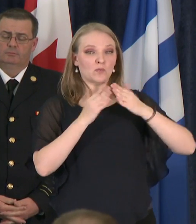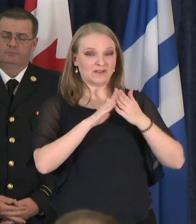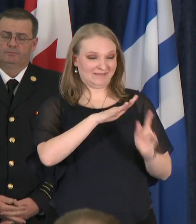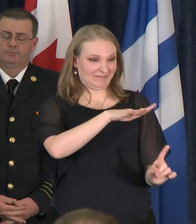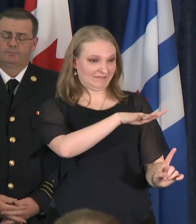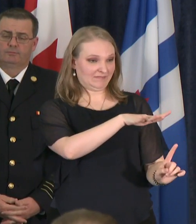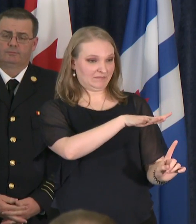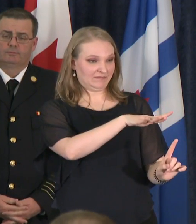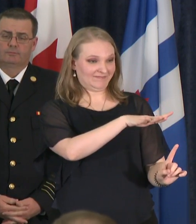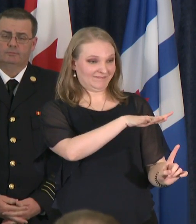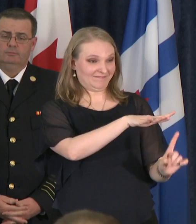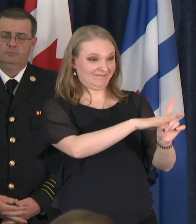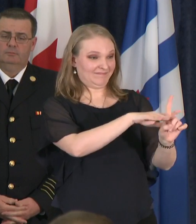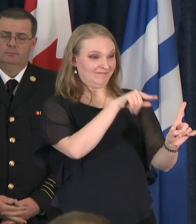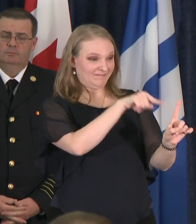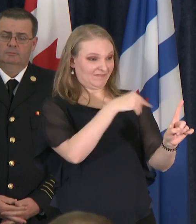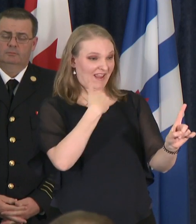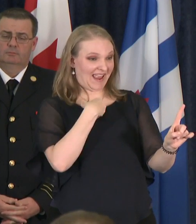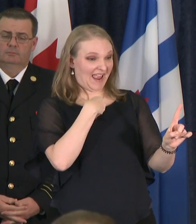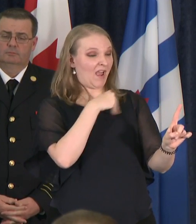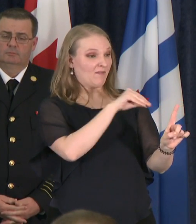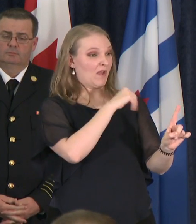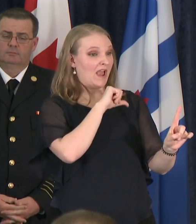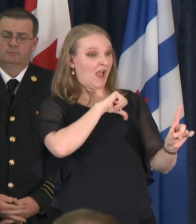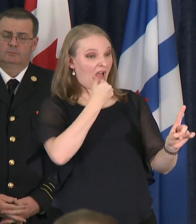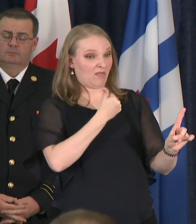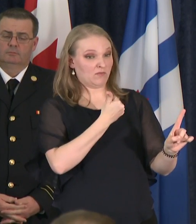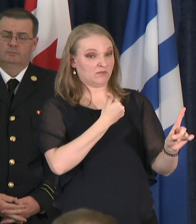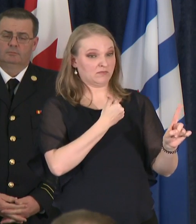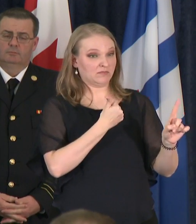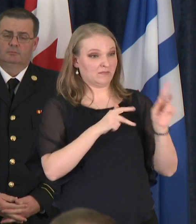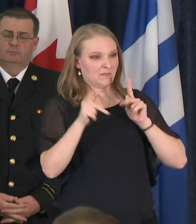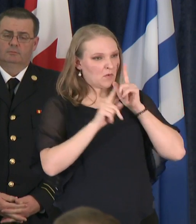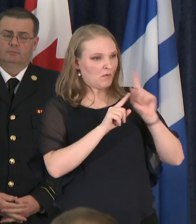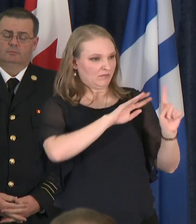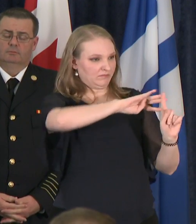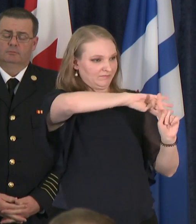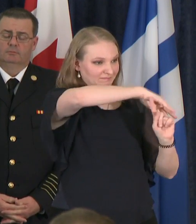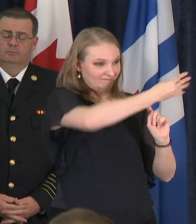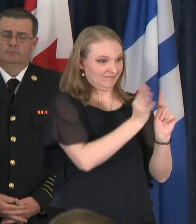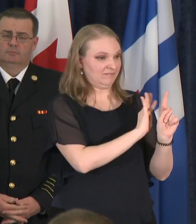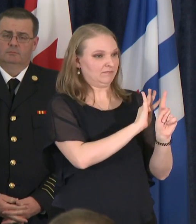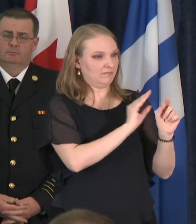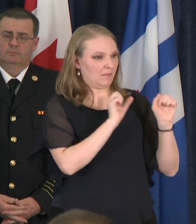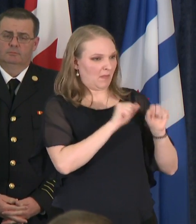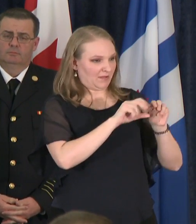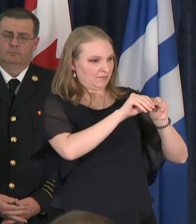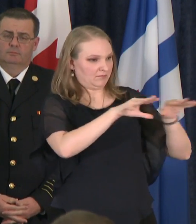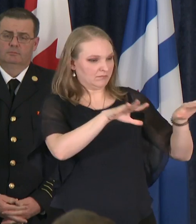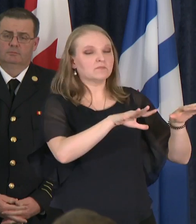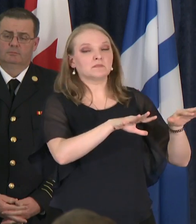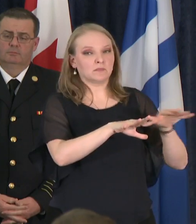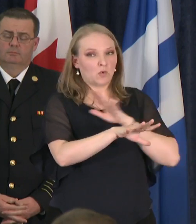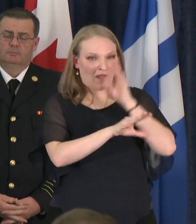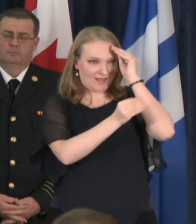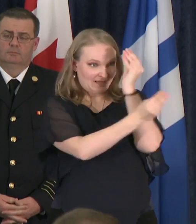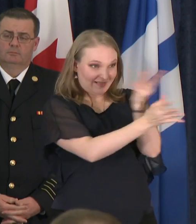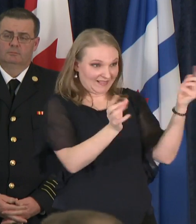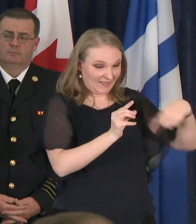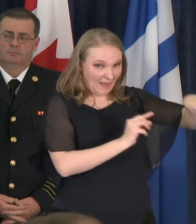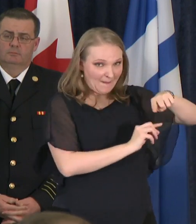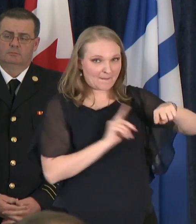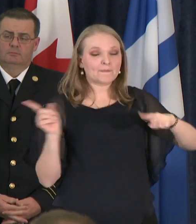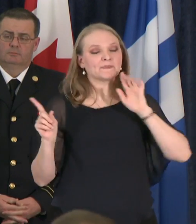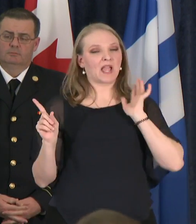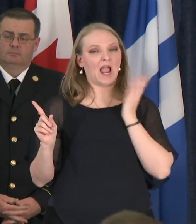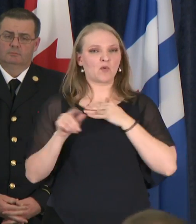would public health be then informing other people who might have been there or publicly making it known where you think this might have been transferred? Well, this is our standard